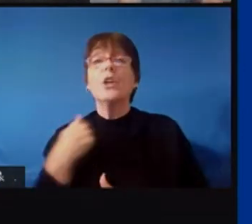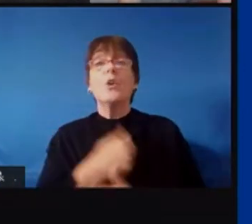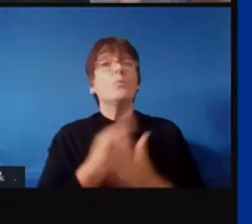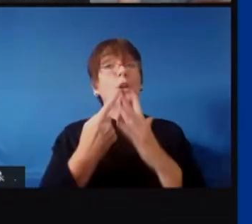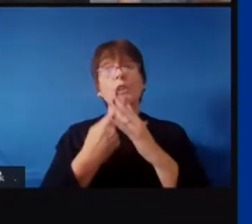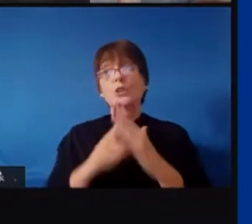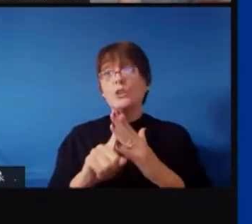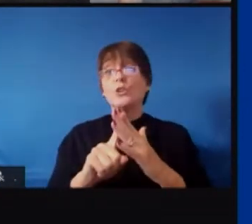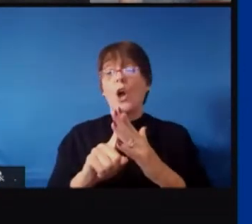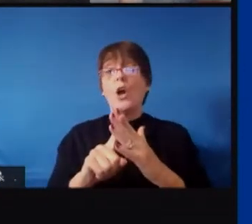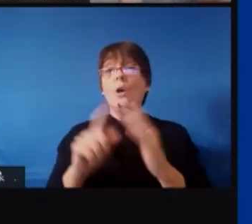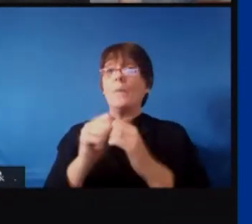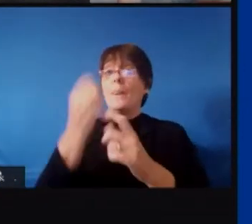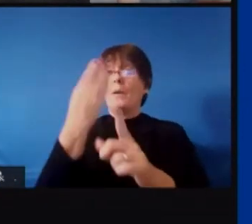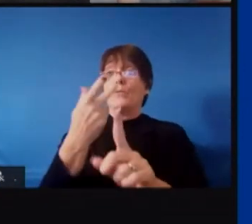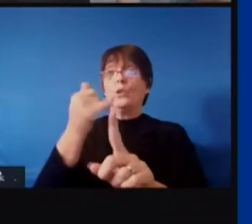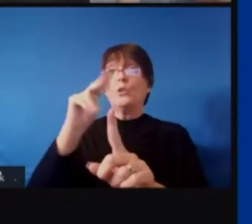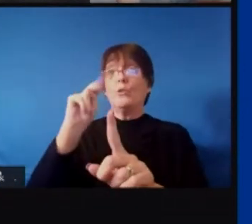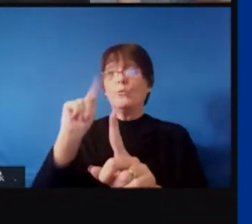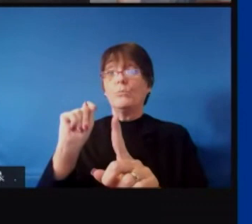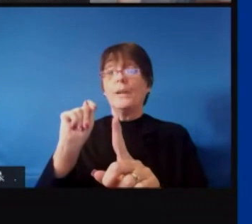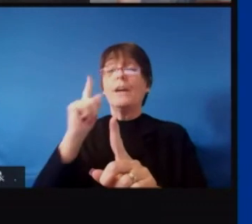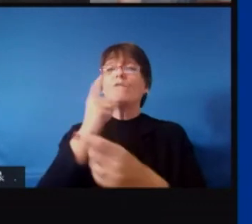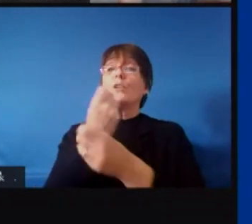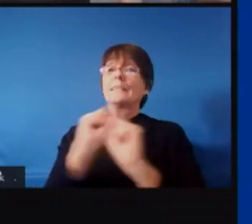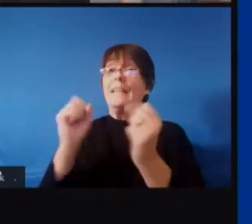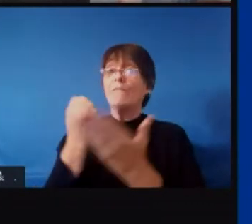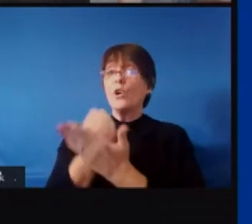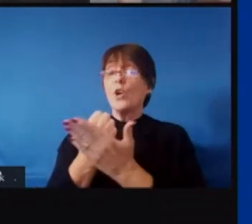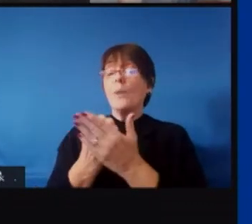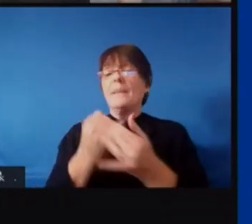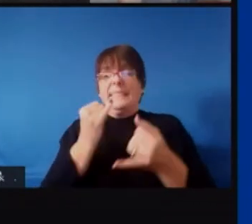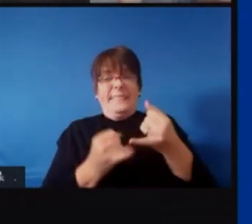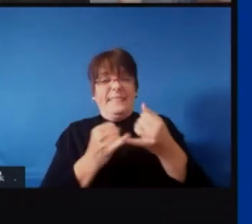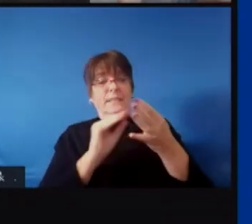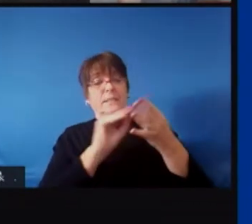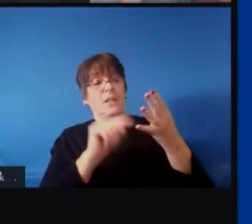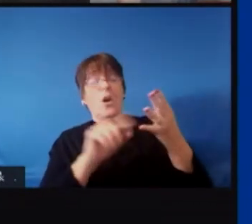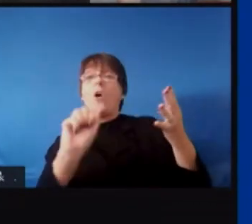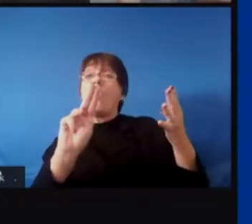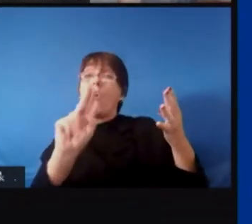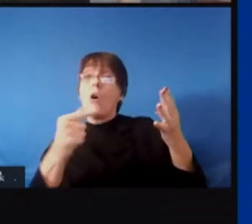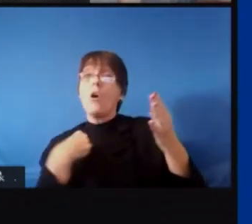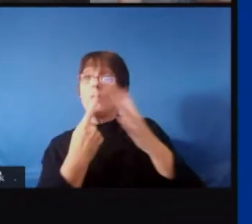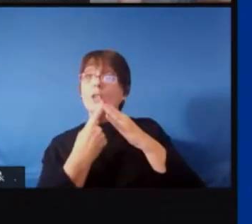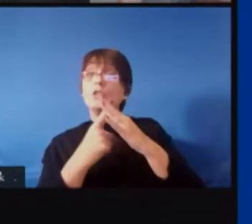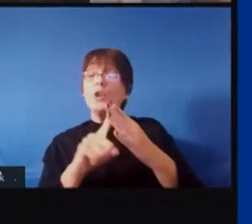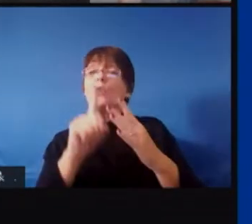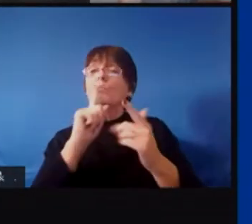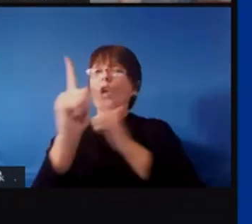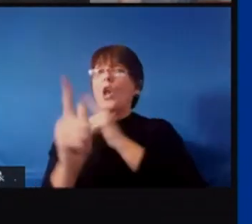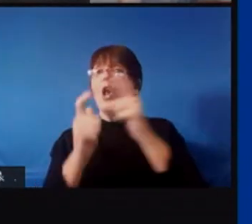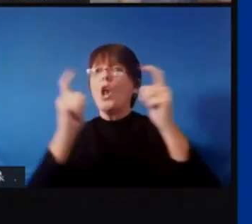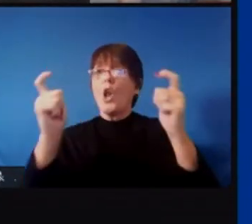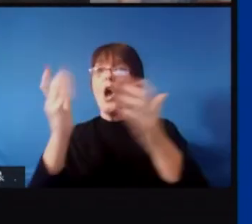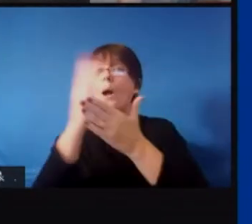and we launched this blueprint for a safer economy at the end of August. And we started out with a really large proportion of our